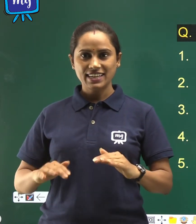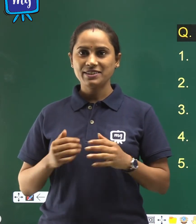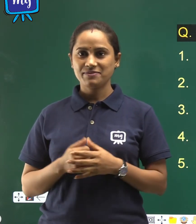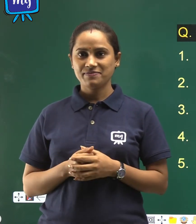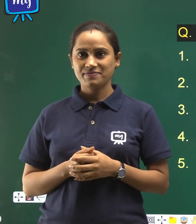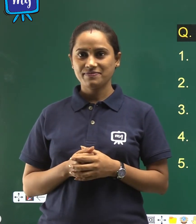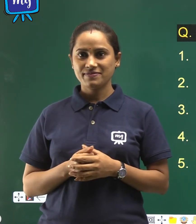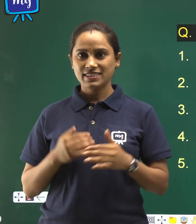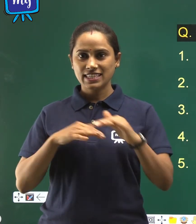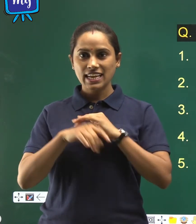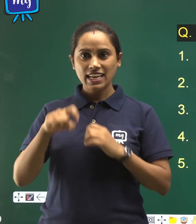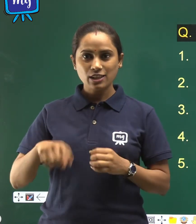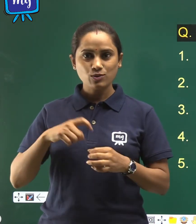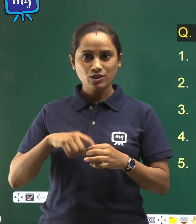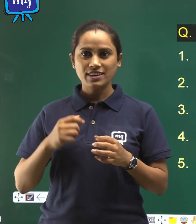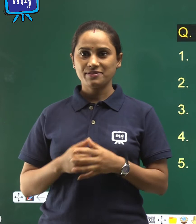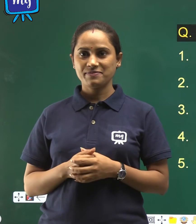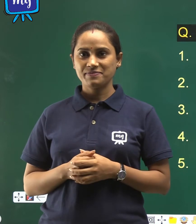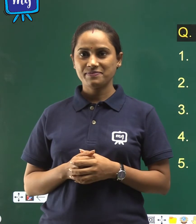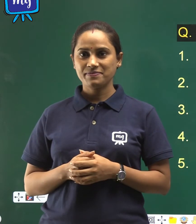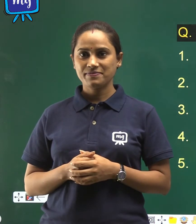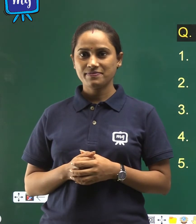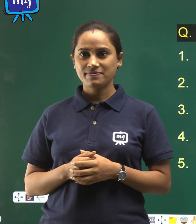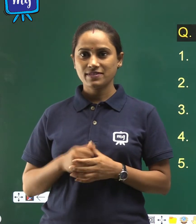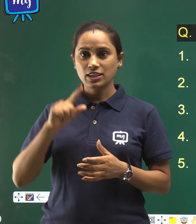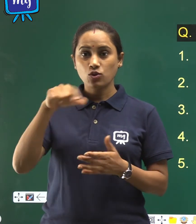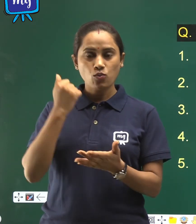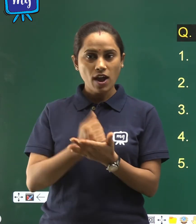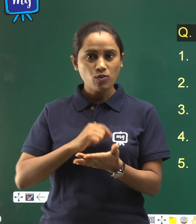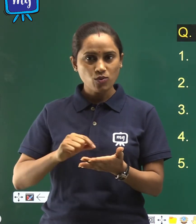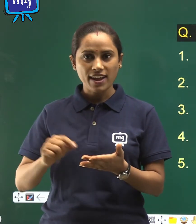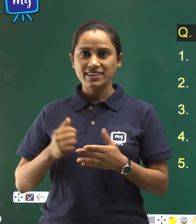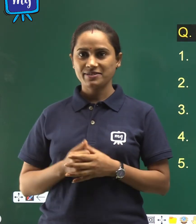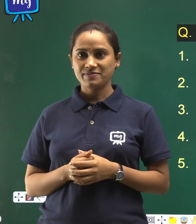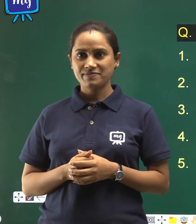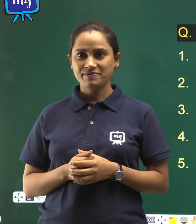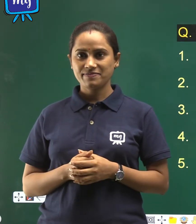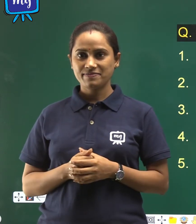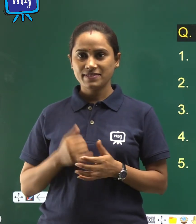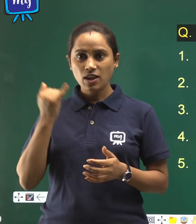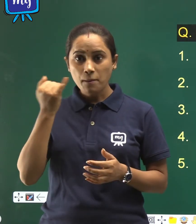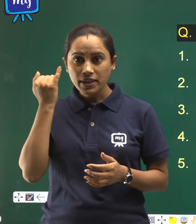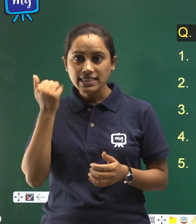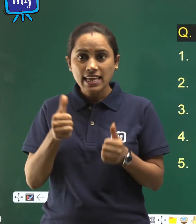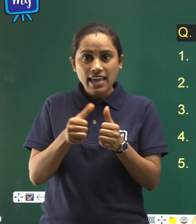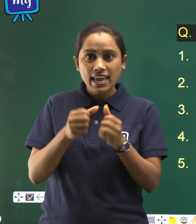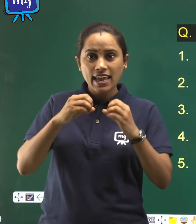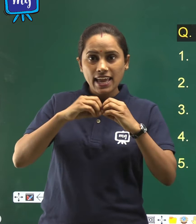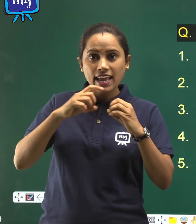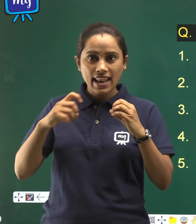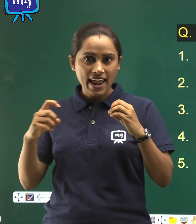Children, in this question, you have to write missing letters